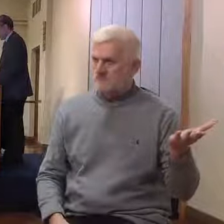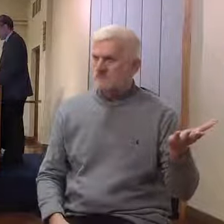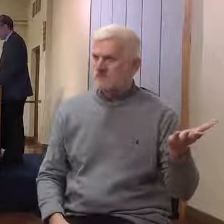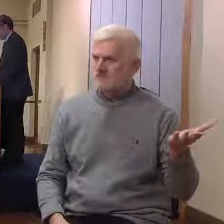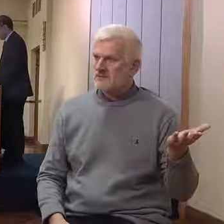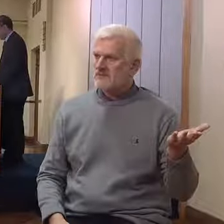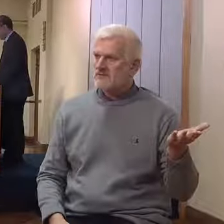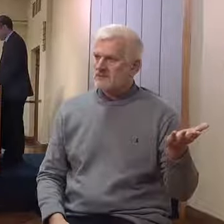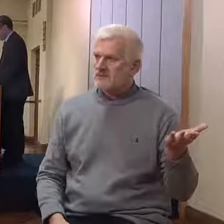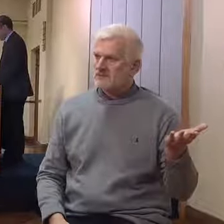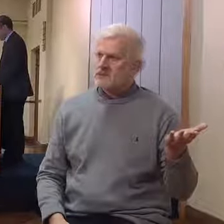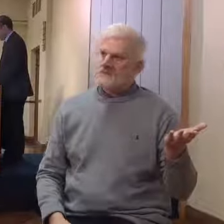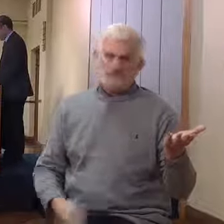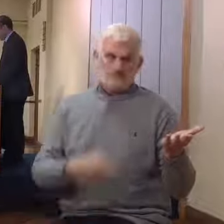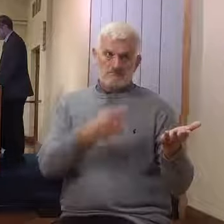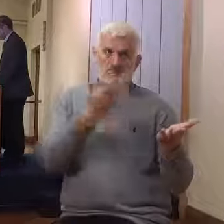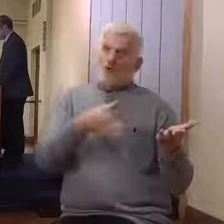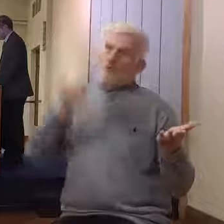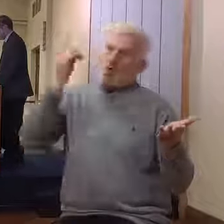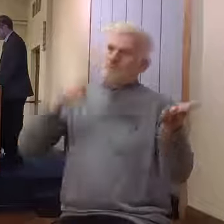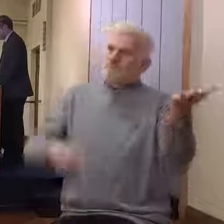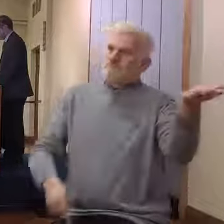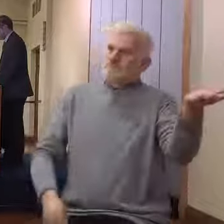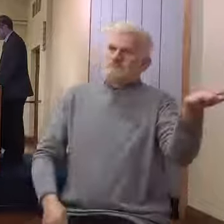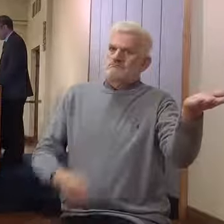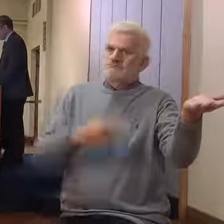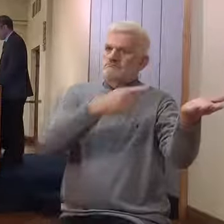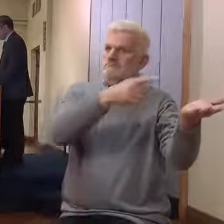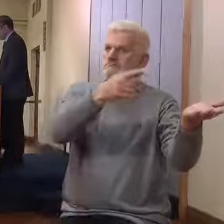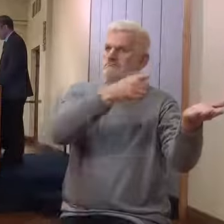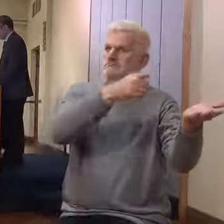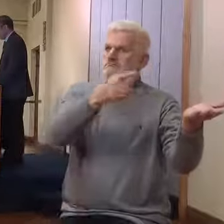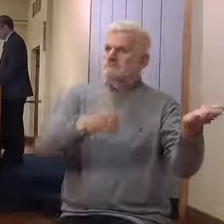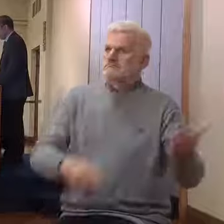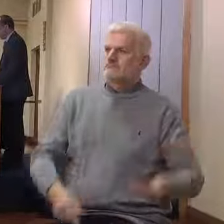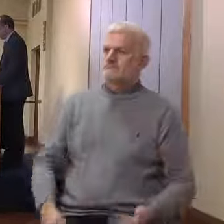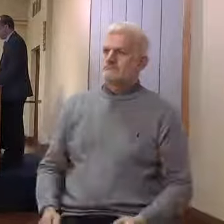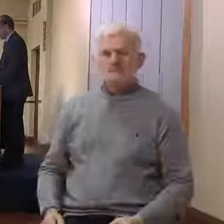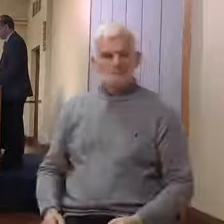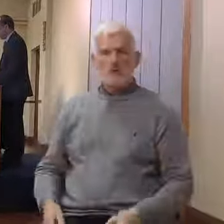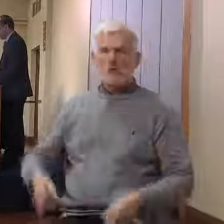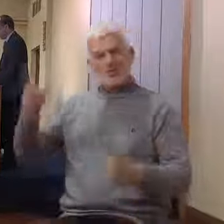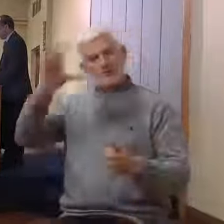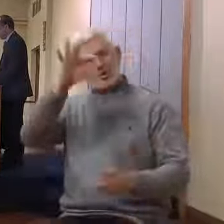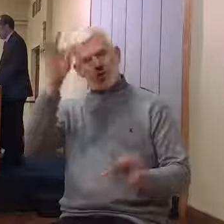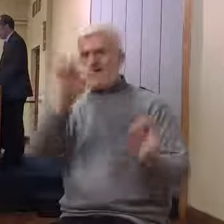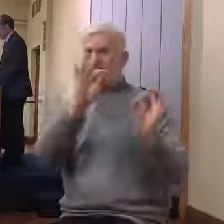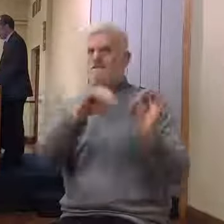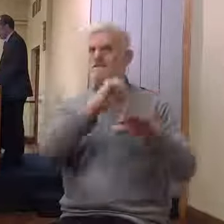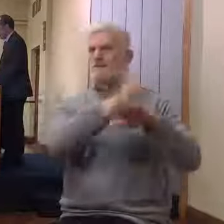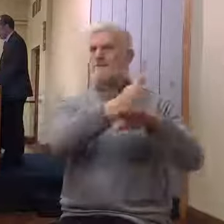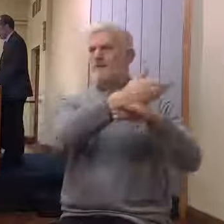there is no power but of God. The powers that be are ordained of God.